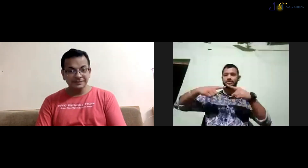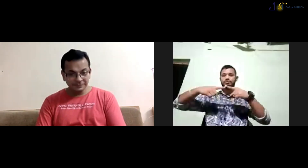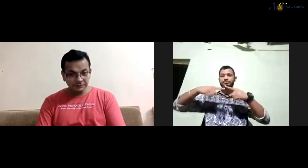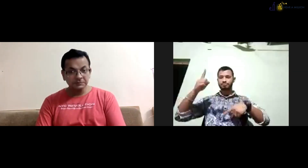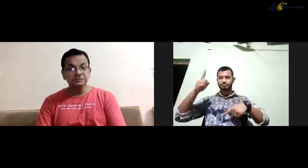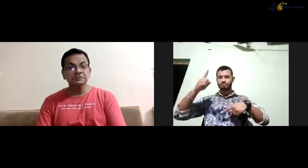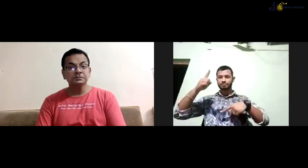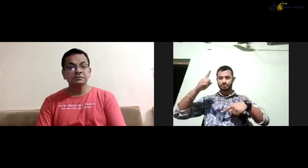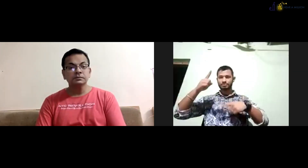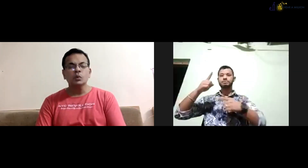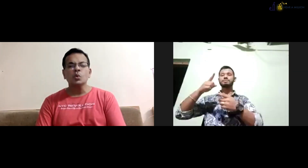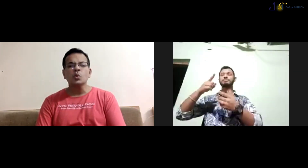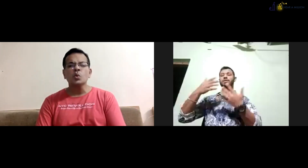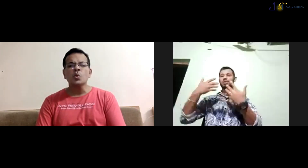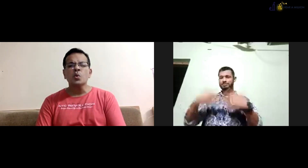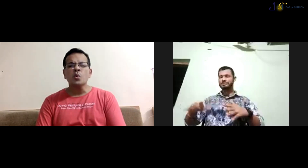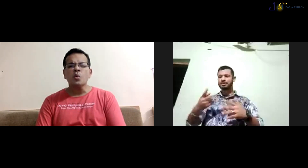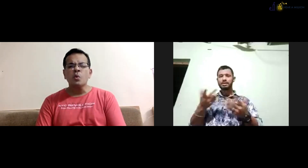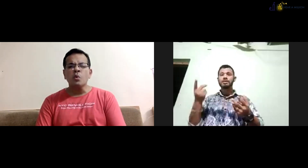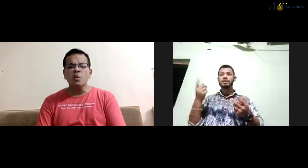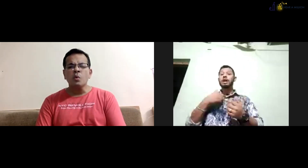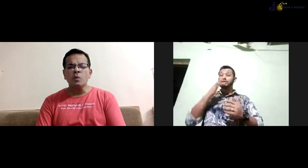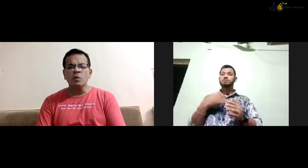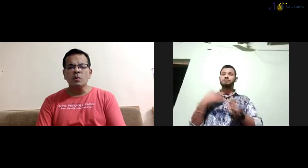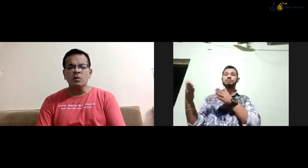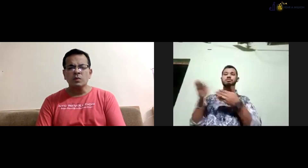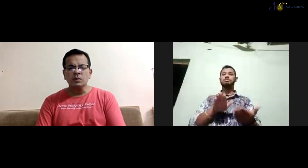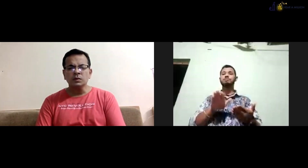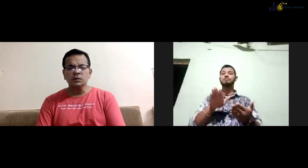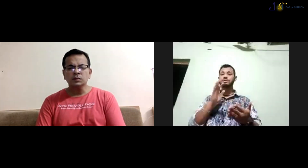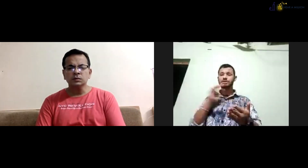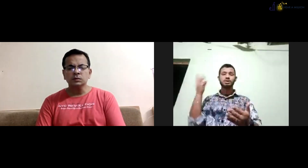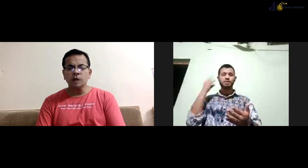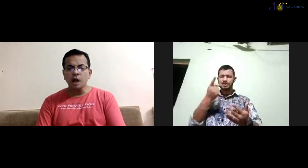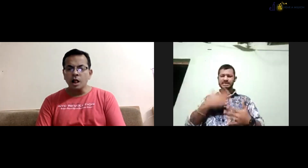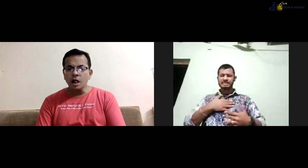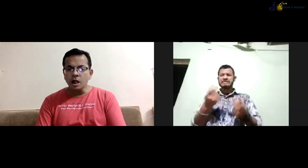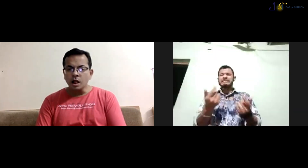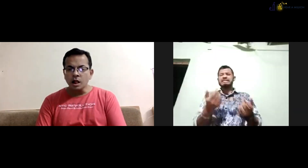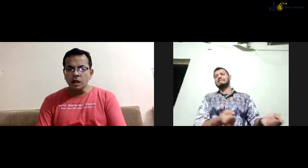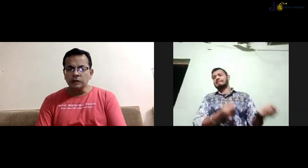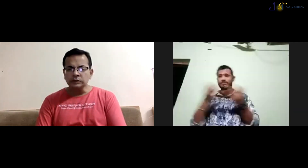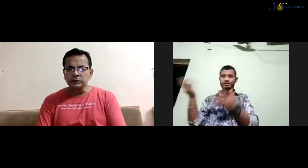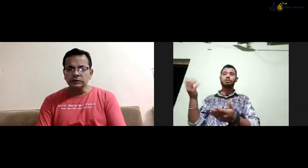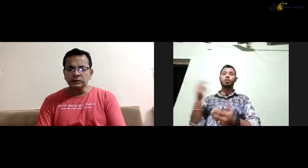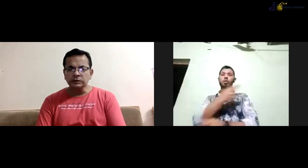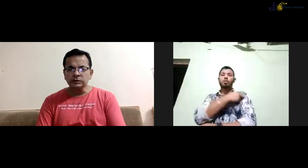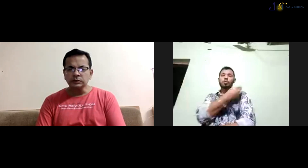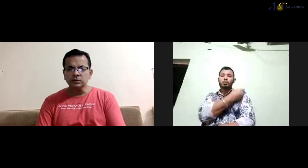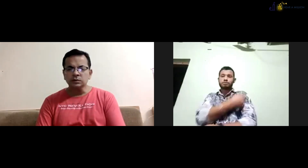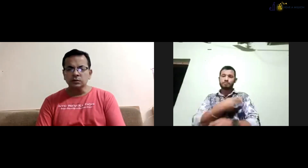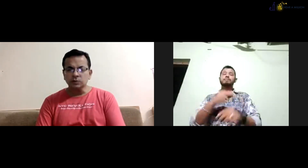football. So I met with an accident and I had the broken spinal cord. I was